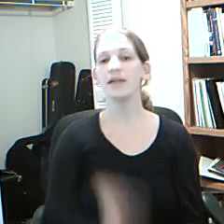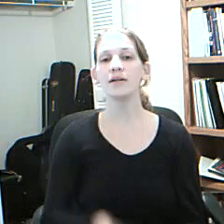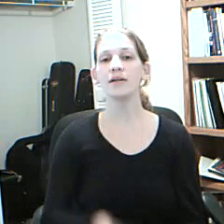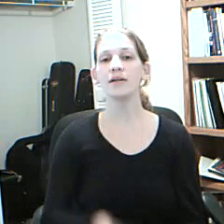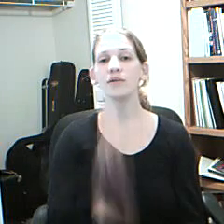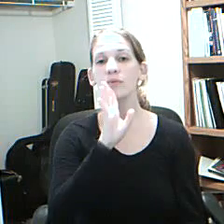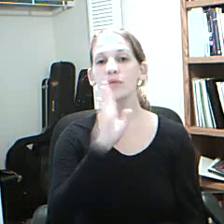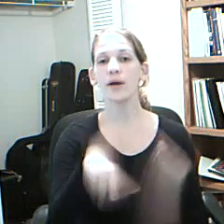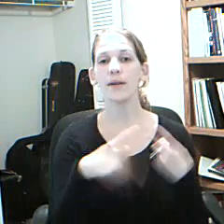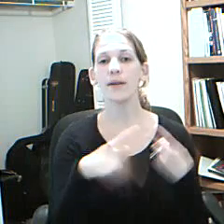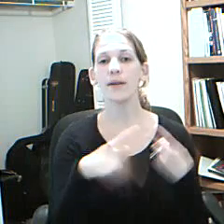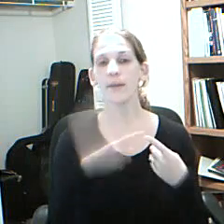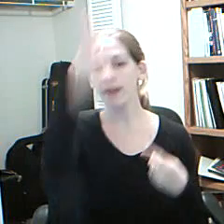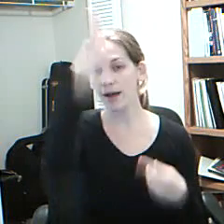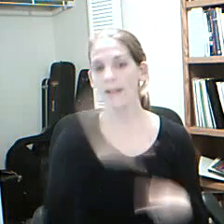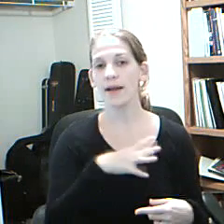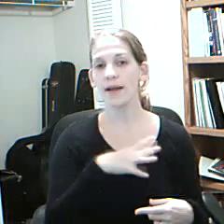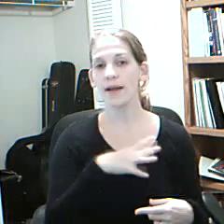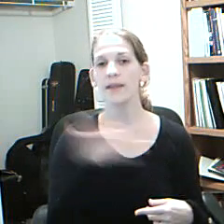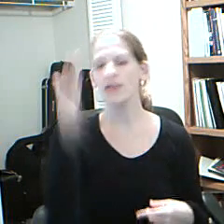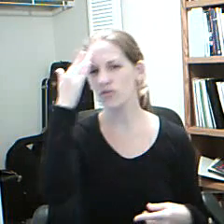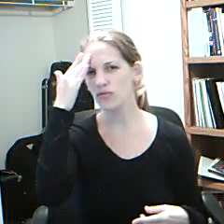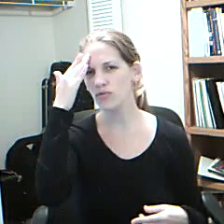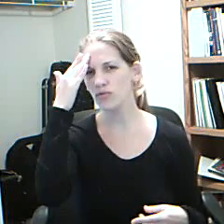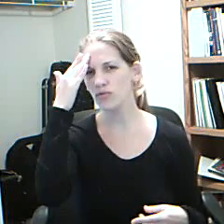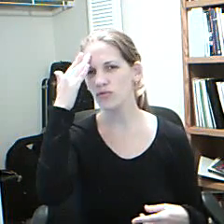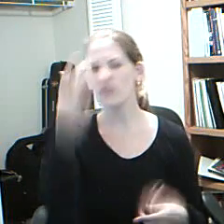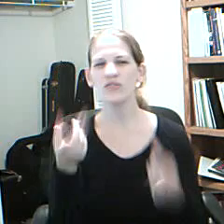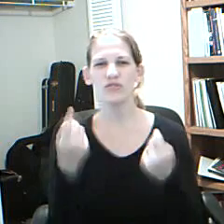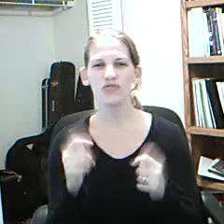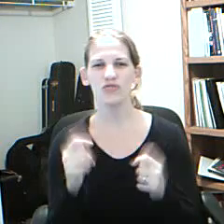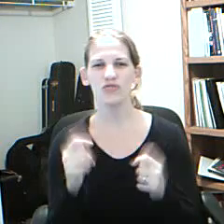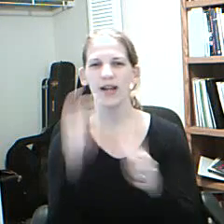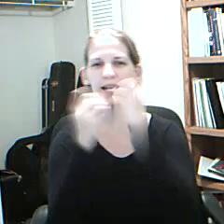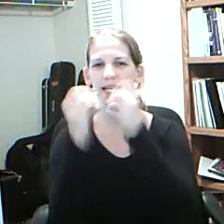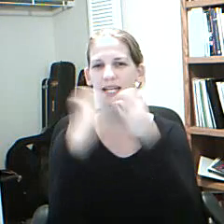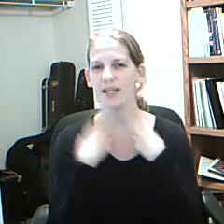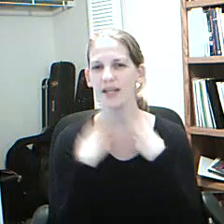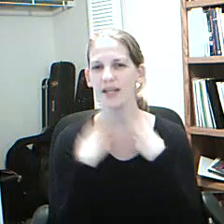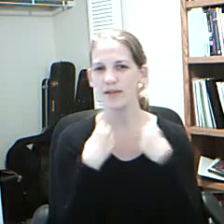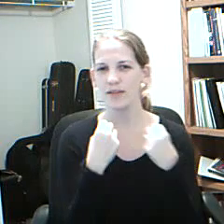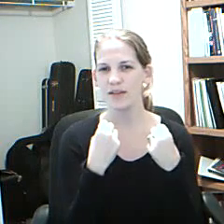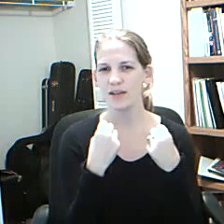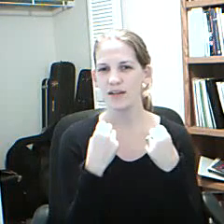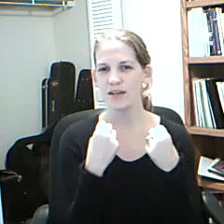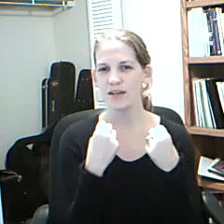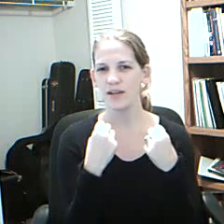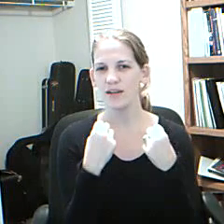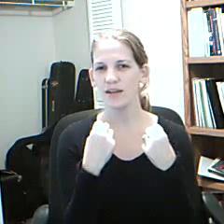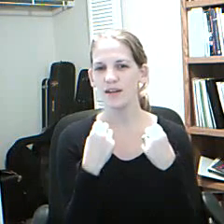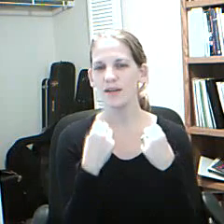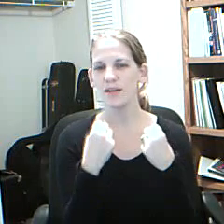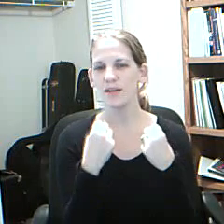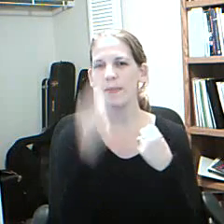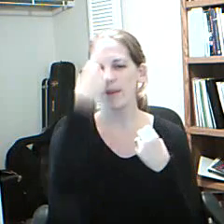the health thing, and he was trying to eat right and do what was right for his heart, because he had a history of heart disease and heart attack at